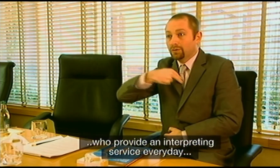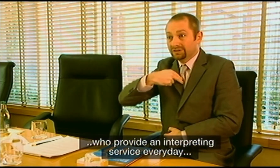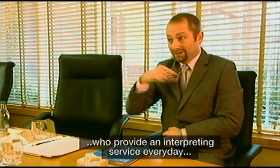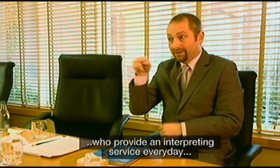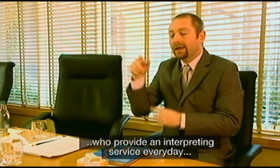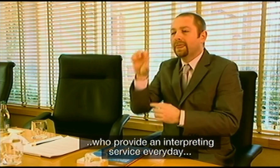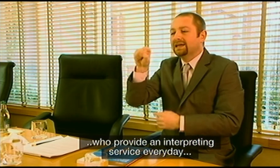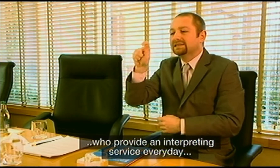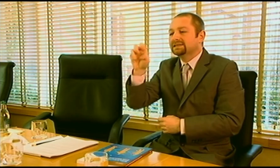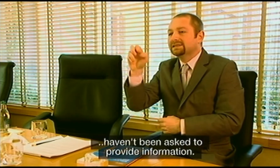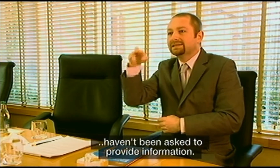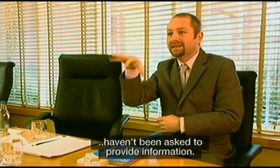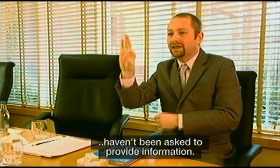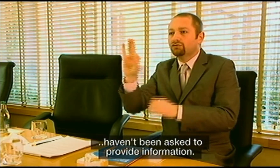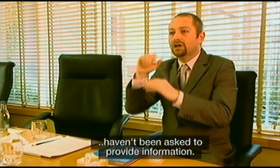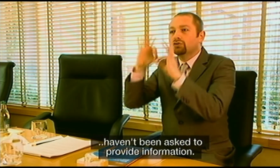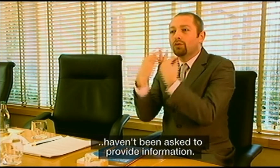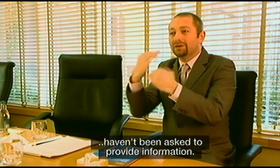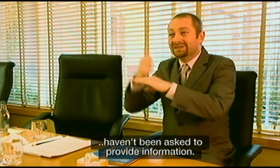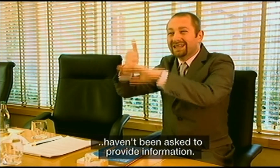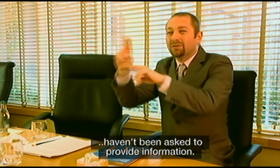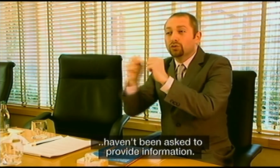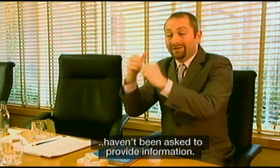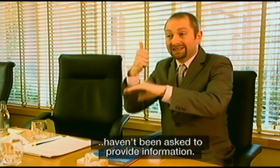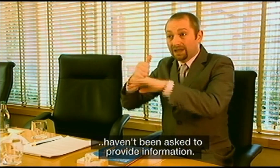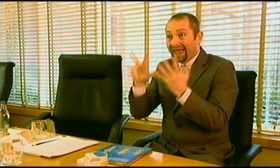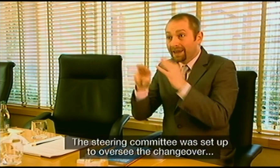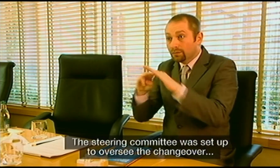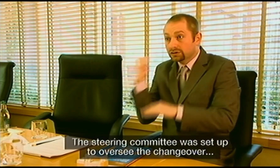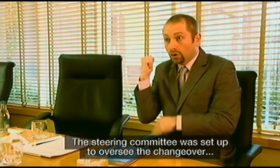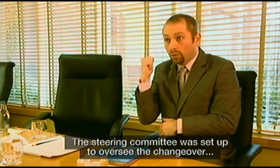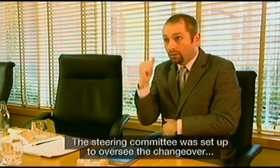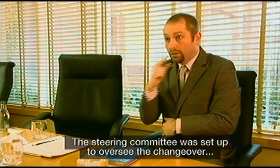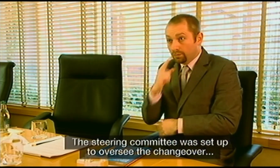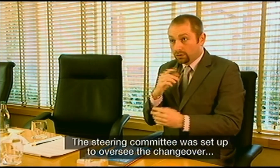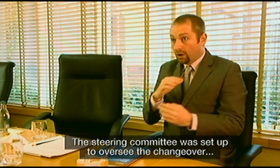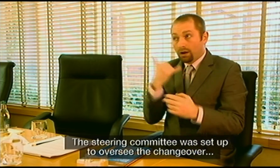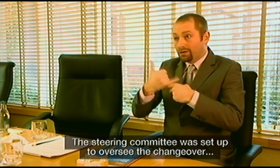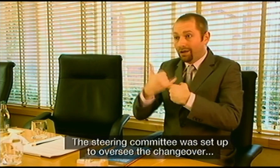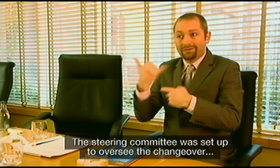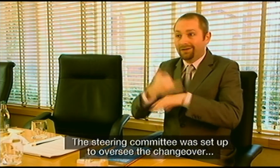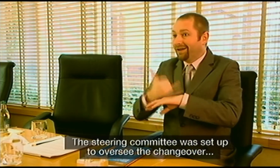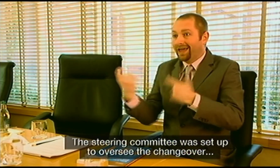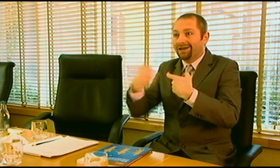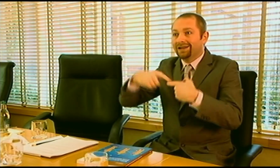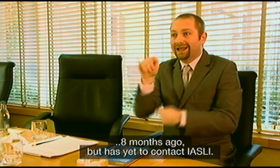haven't been asked to provide information. The steering committee was set up to oversee the changeover 8 months ago, but has yet